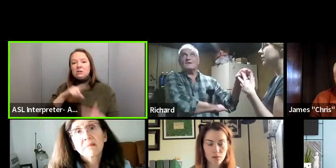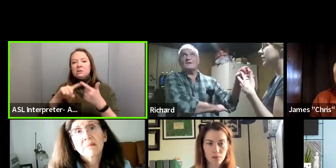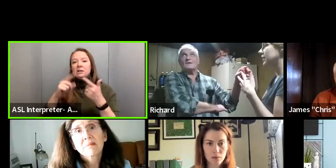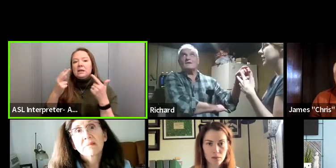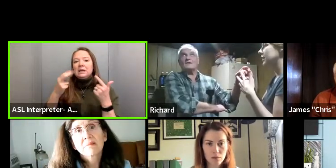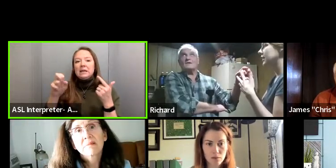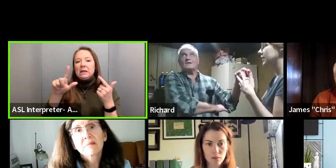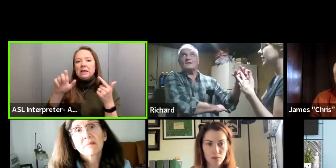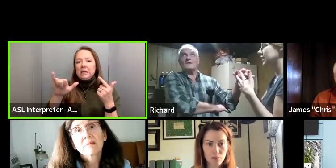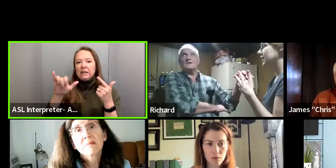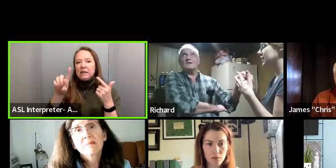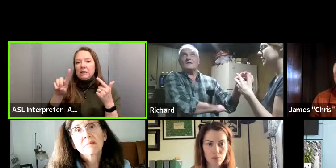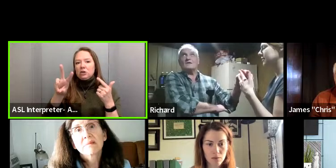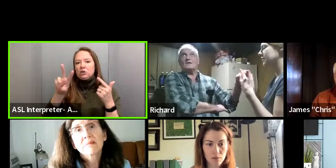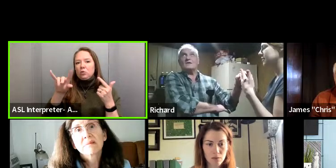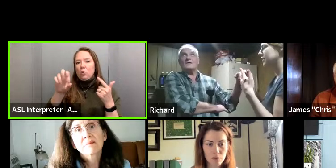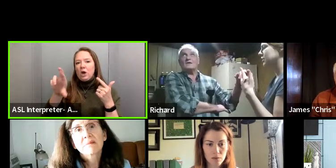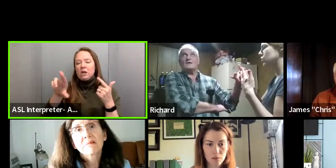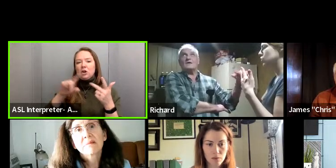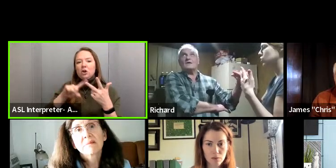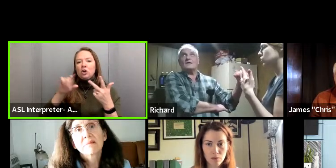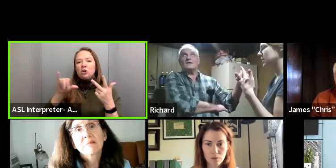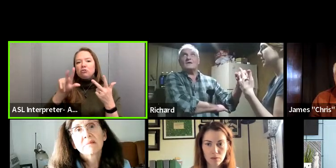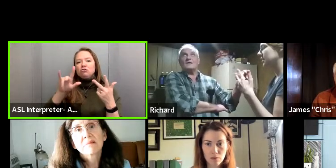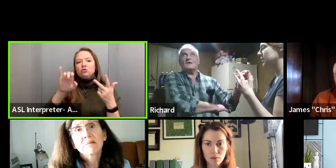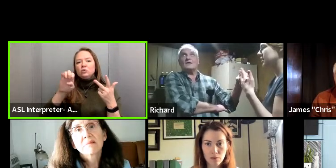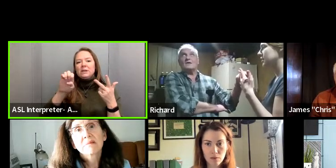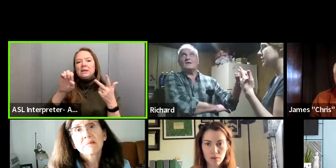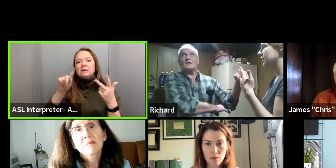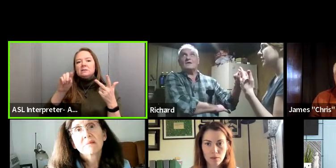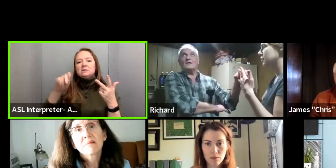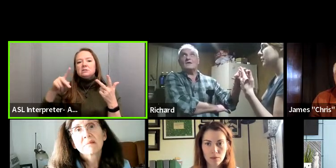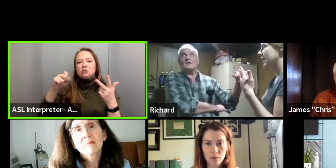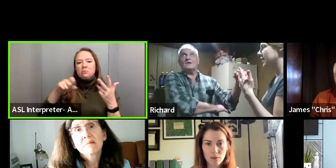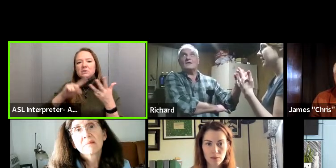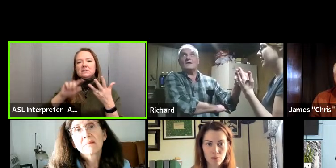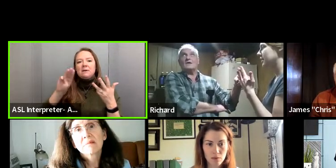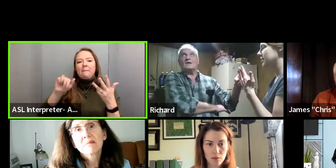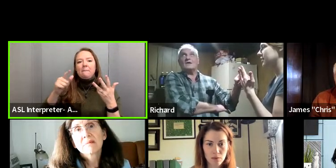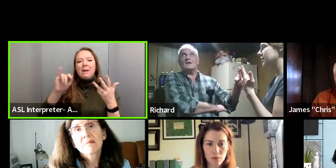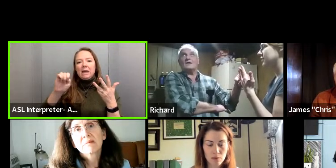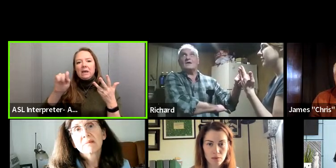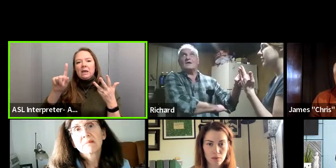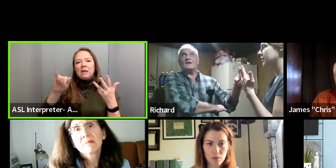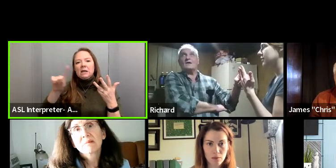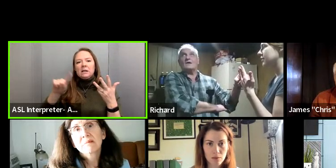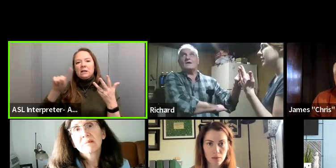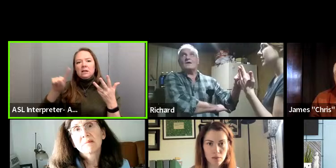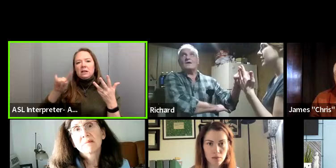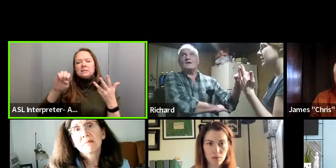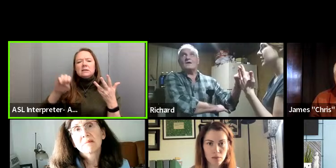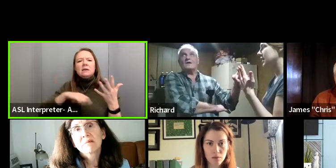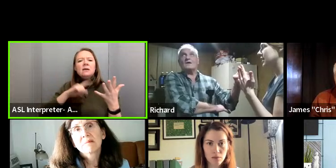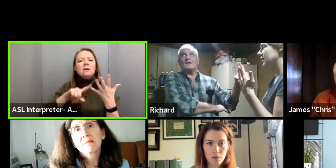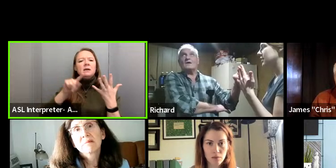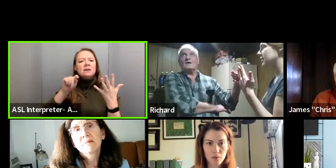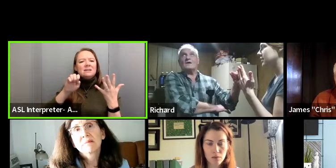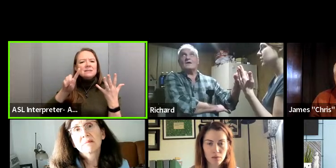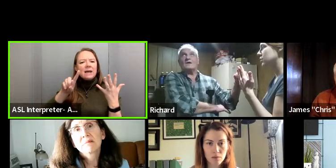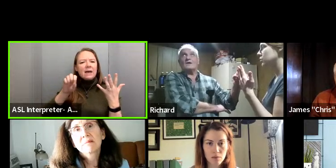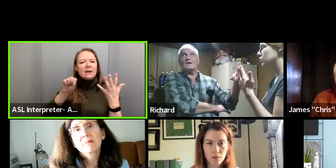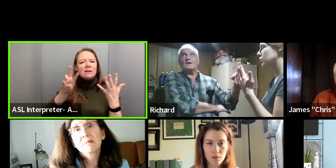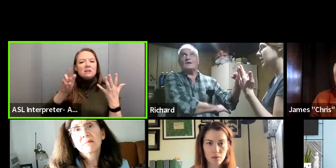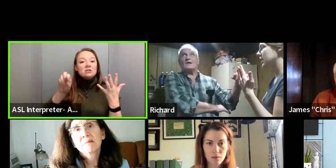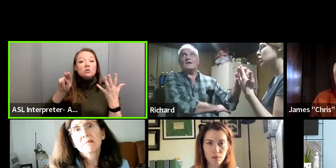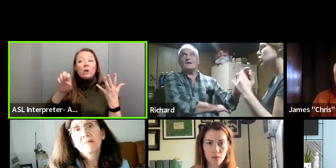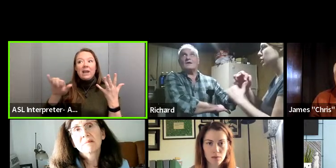Dwyer, we've got Julie Stoops, Maggie Lizzie, Ted Sweeney, who I believe should have been, I'm promoting you to